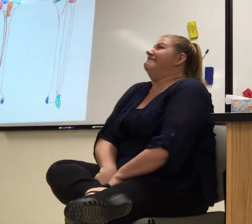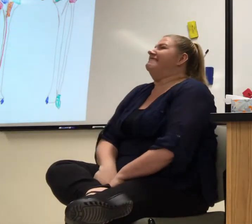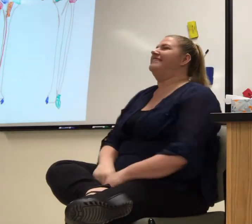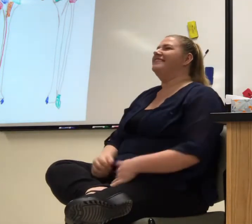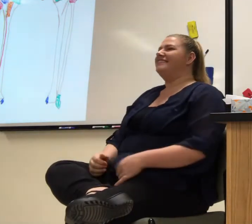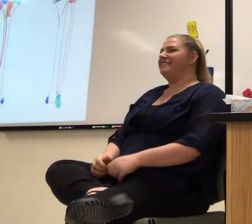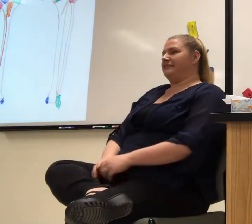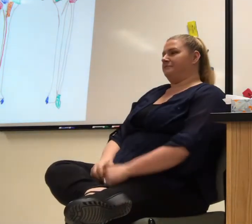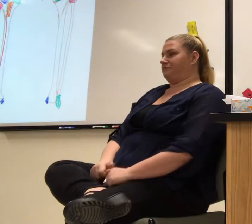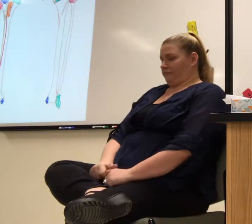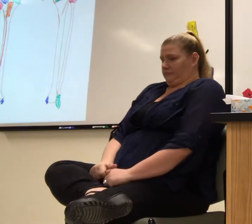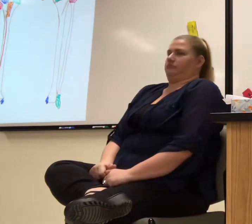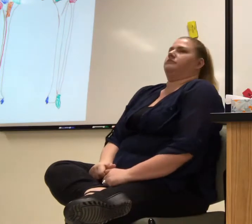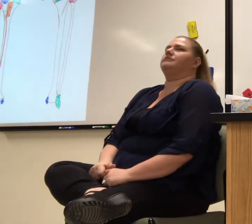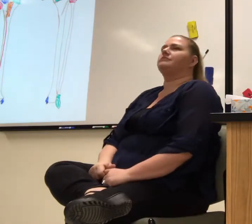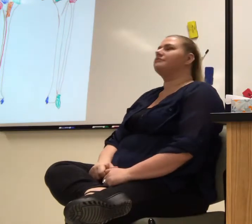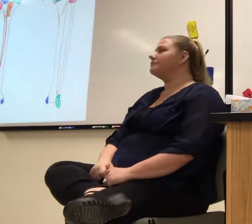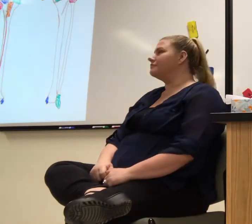ankle